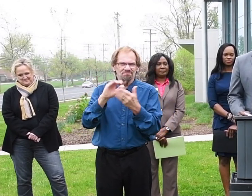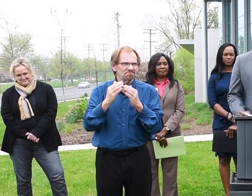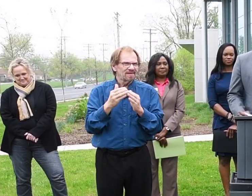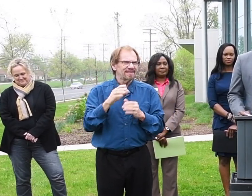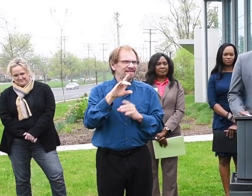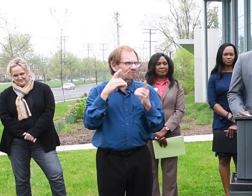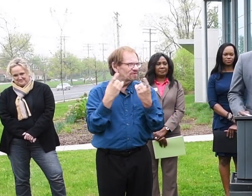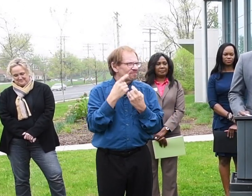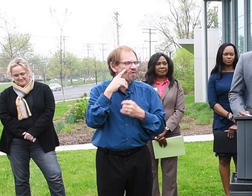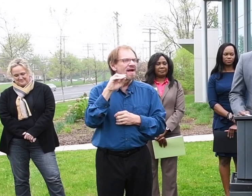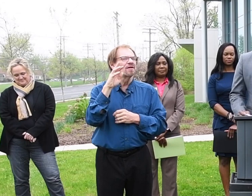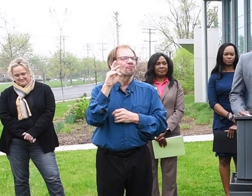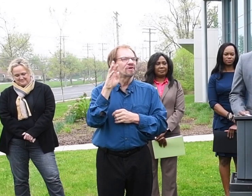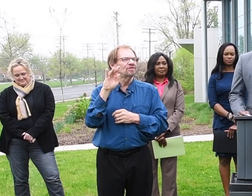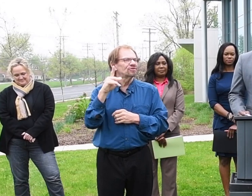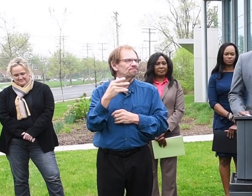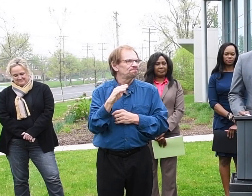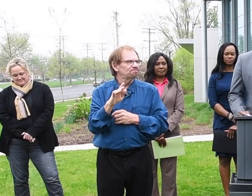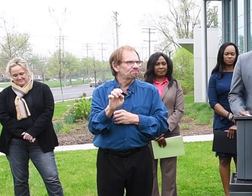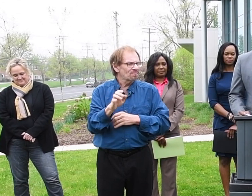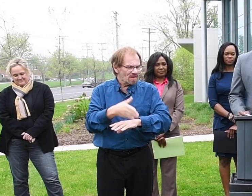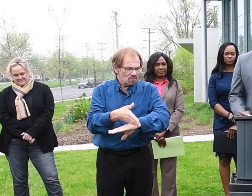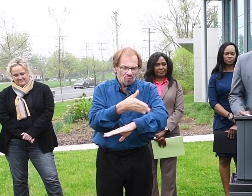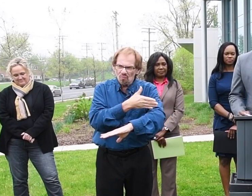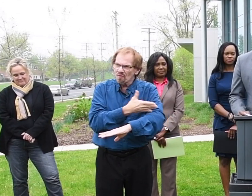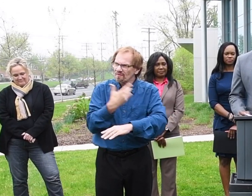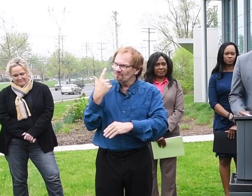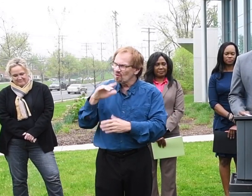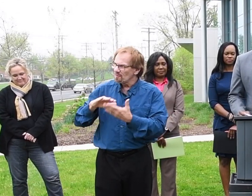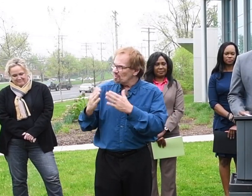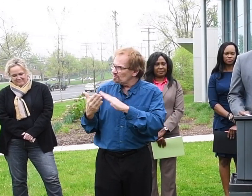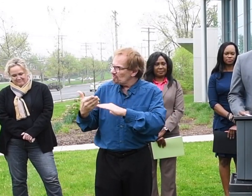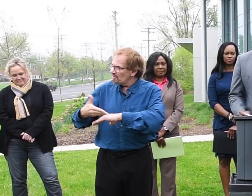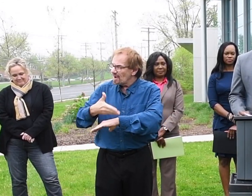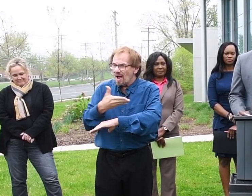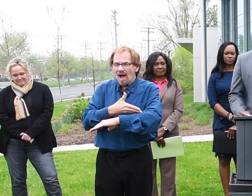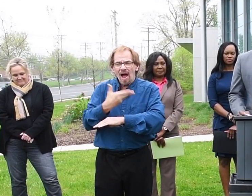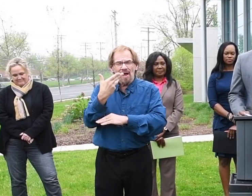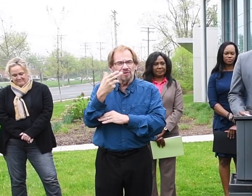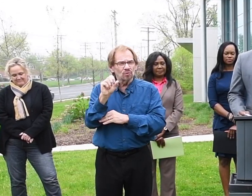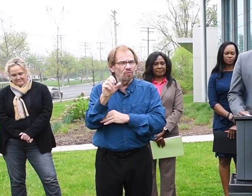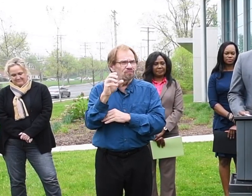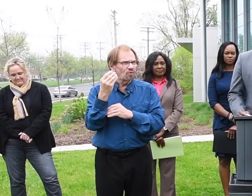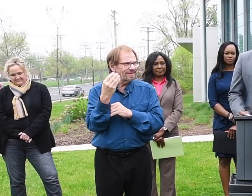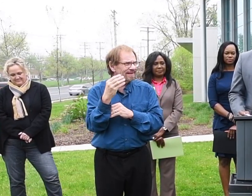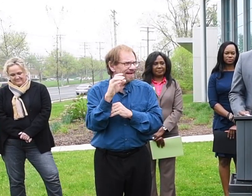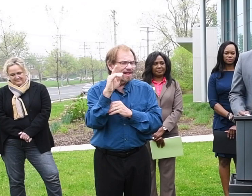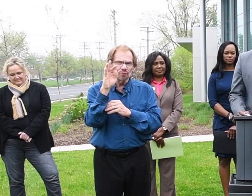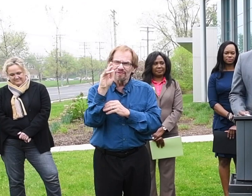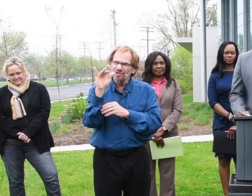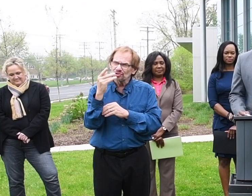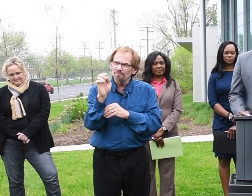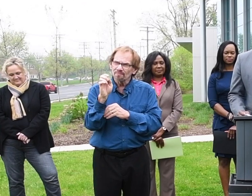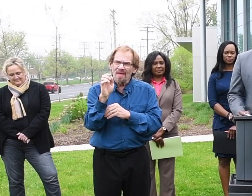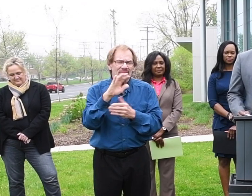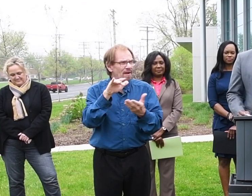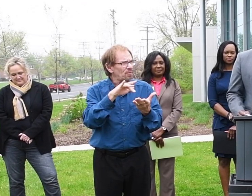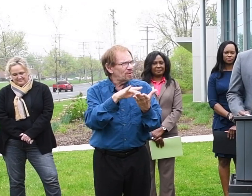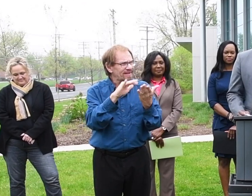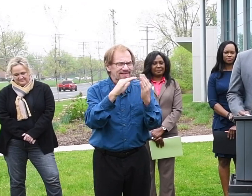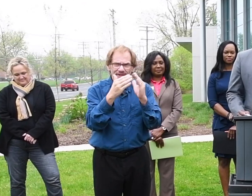transportation improvements, community amenities, site acquisition for High School 14 in Elkridge, the Elkridge Community Center, and